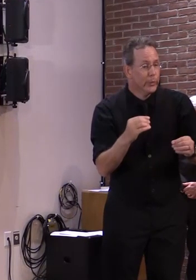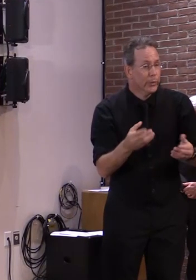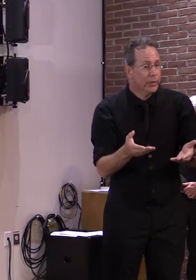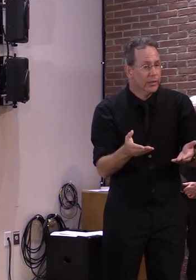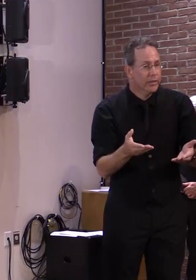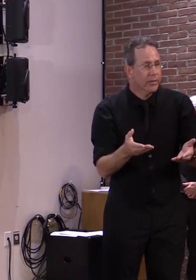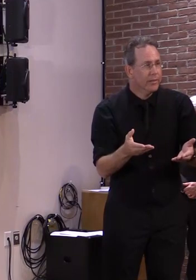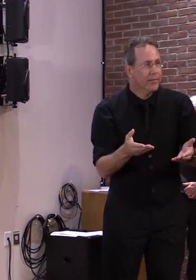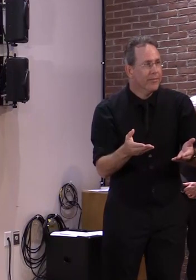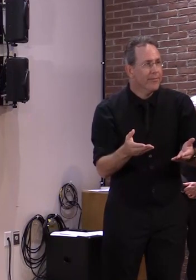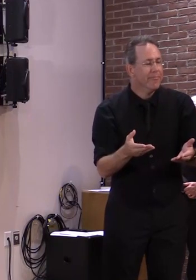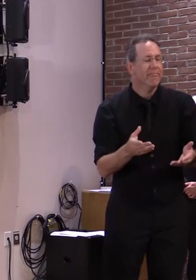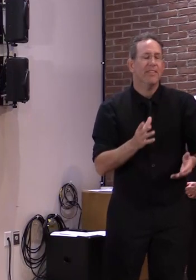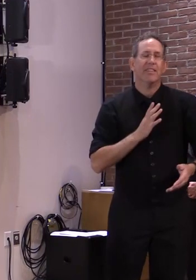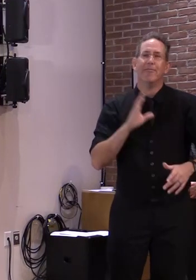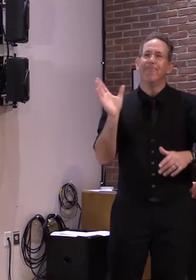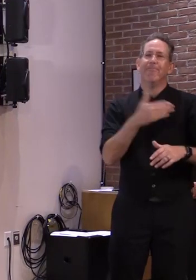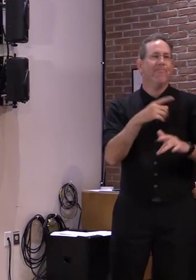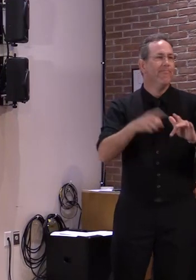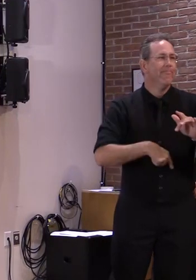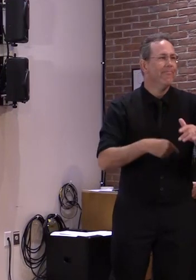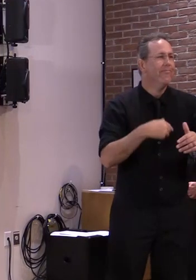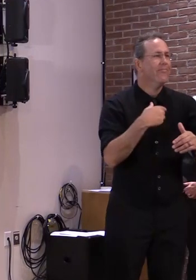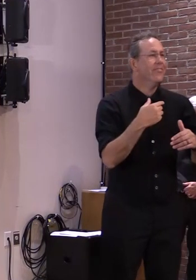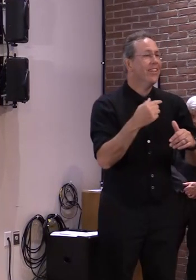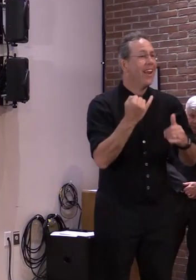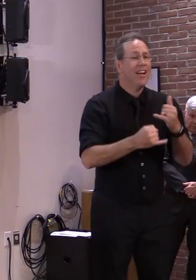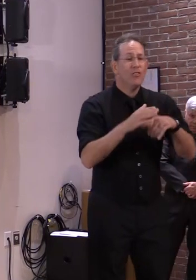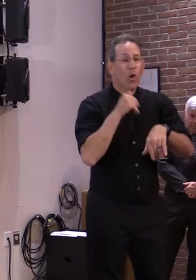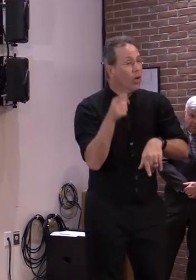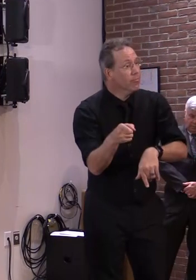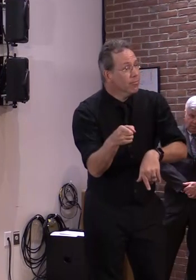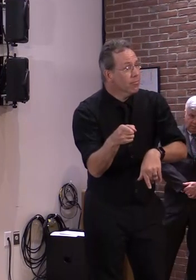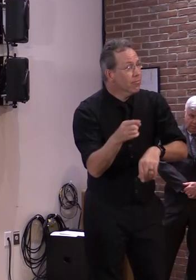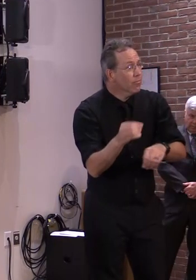All right, and we'll try last call for Michael Doherty from Digger.